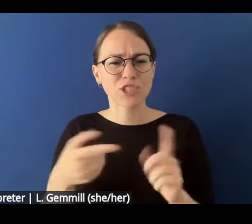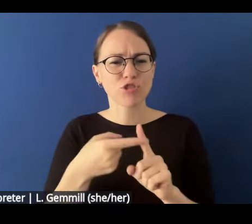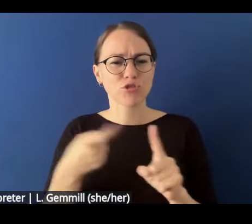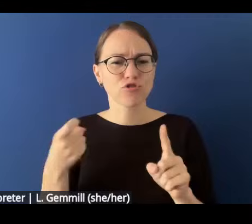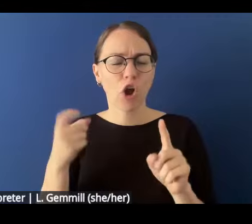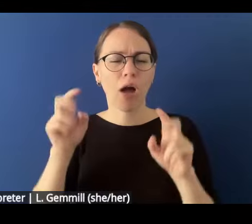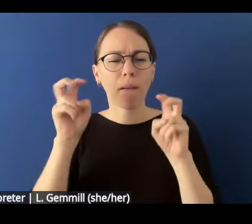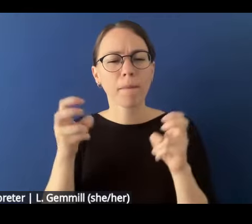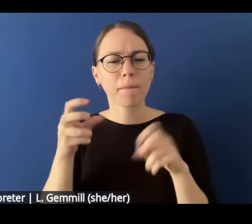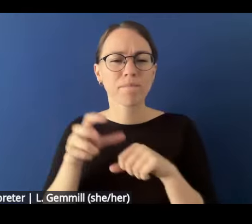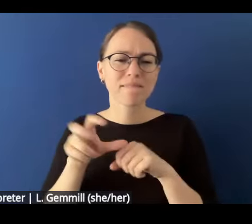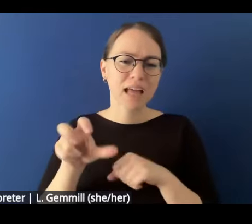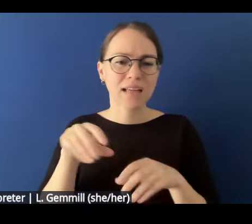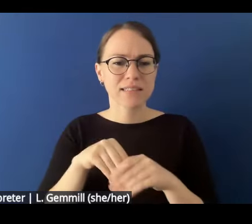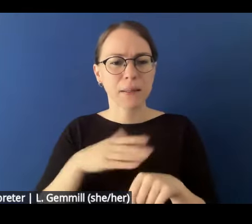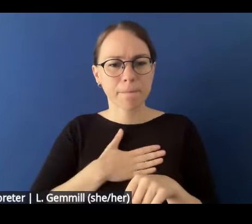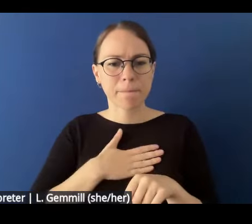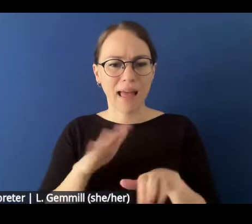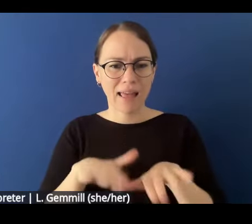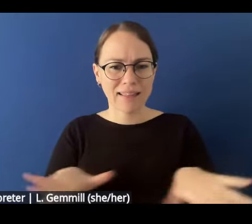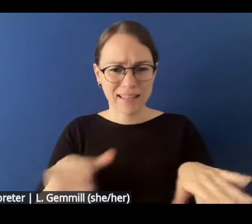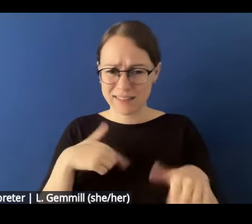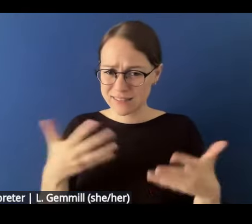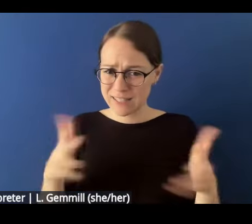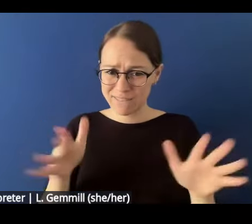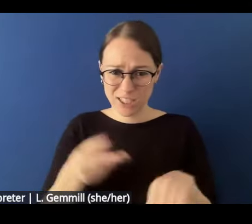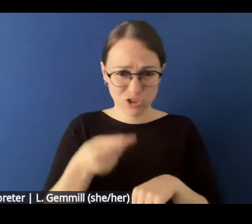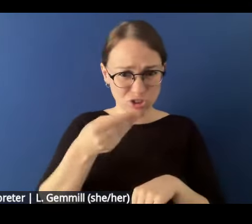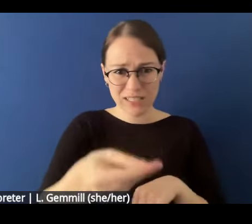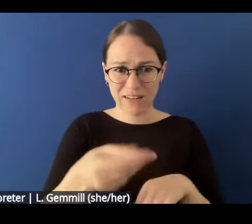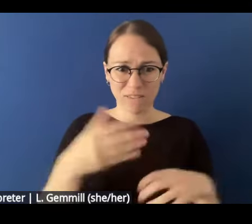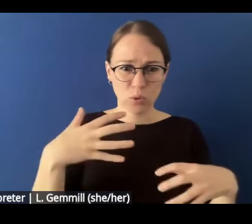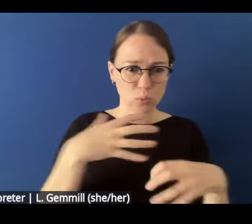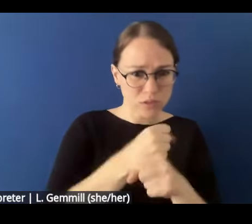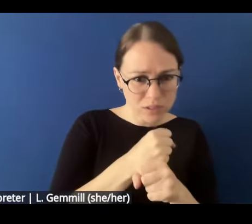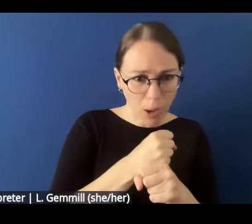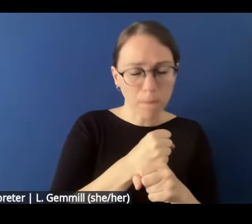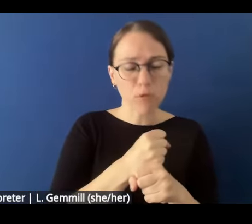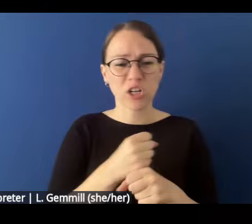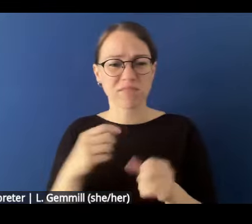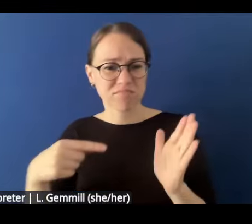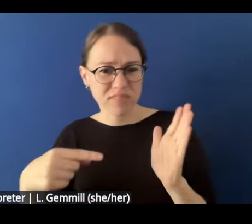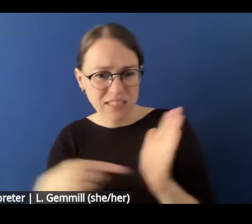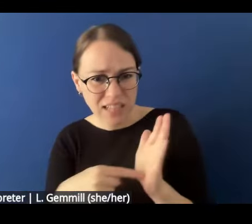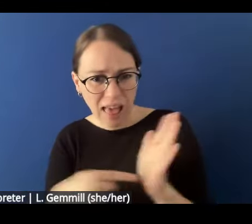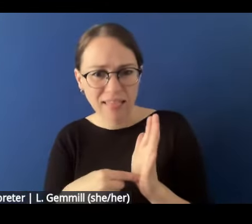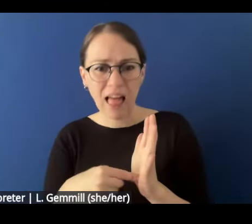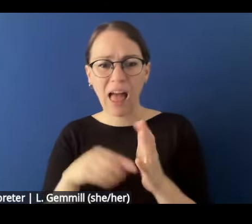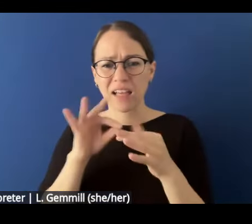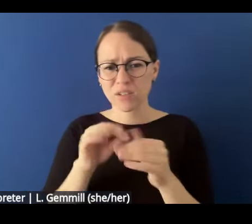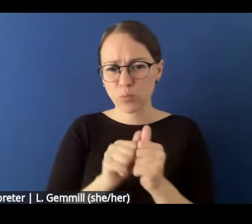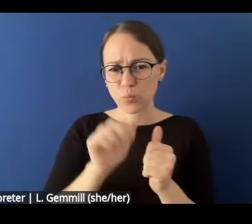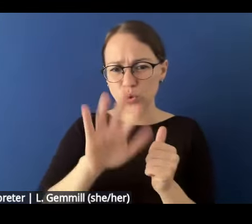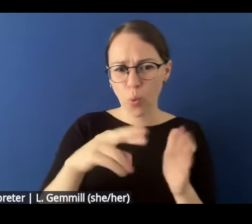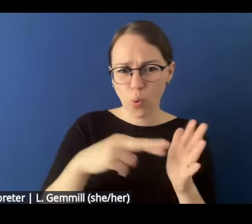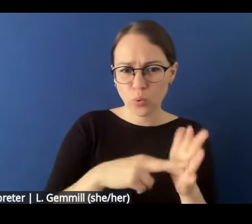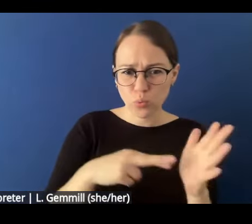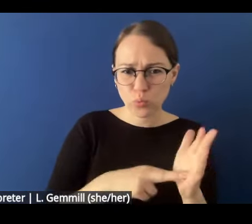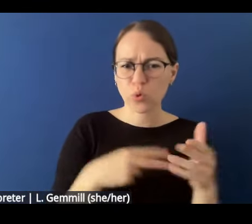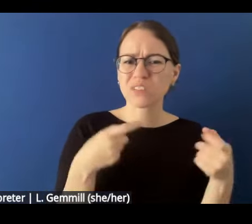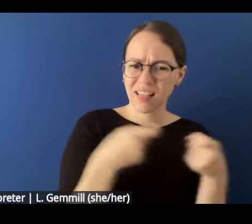summary by your deadline under your rules electronically on Wednesday and provided a courtesy paper copy today that